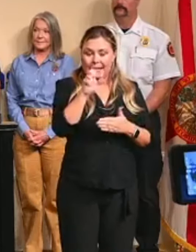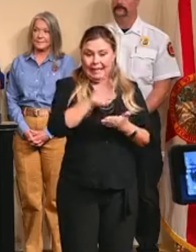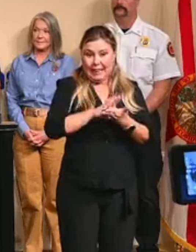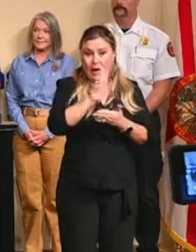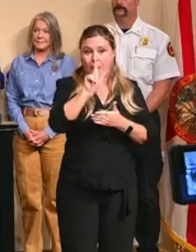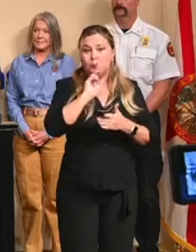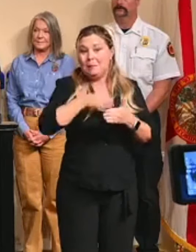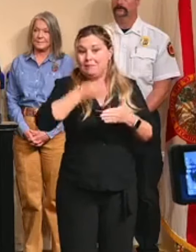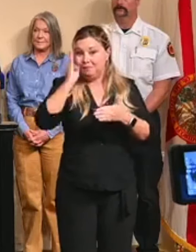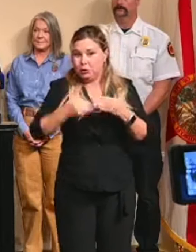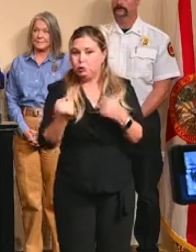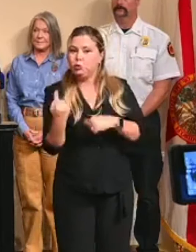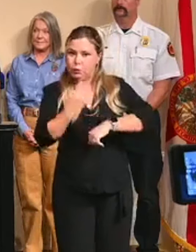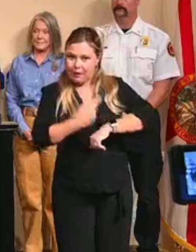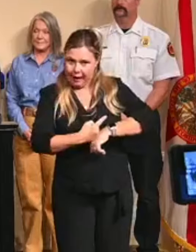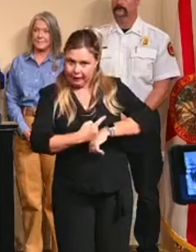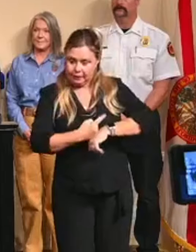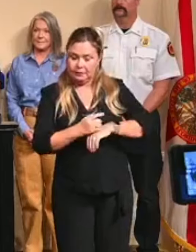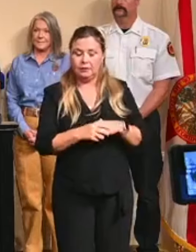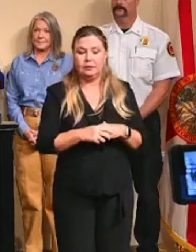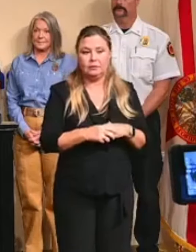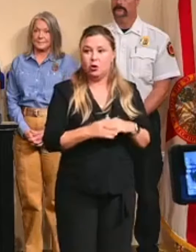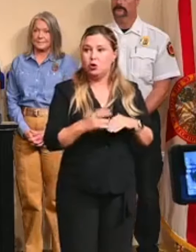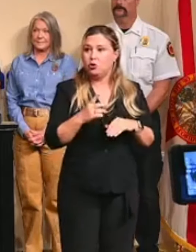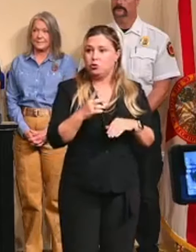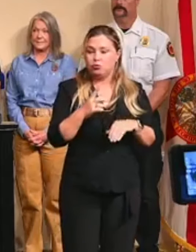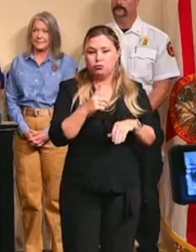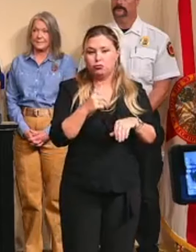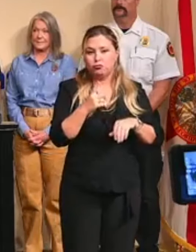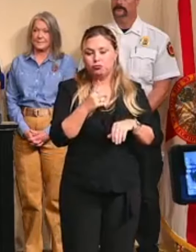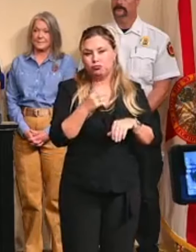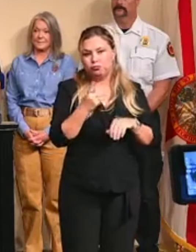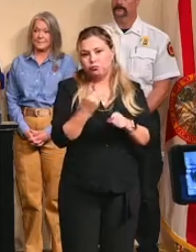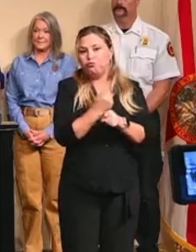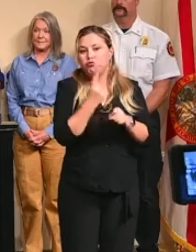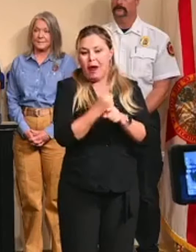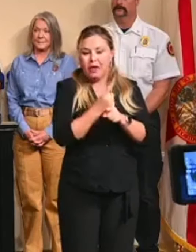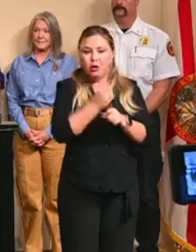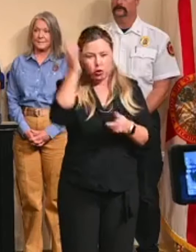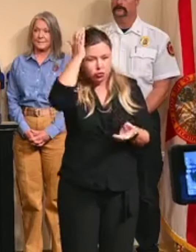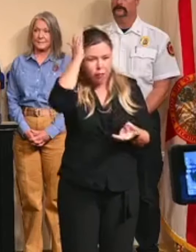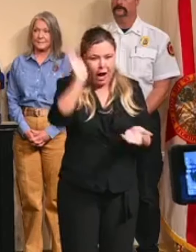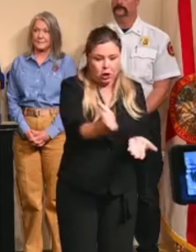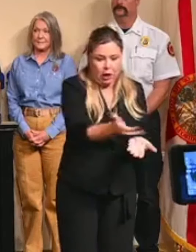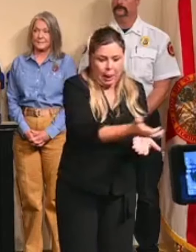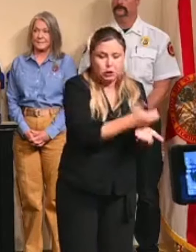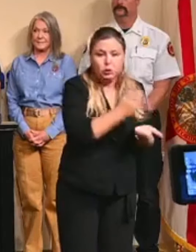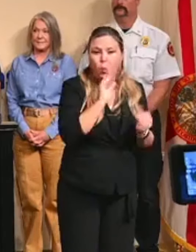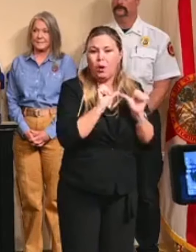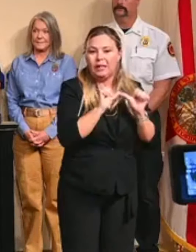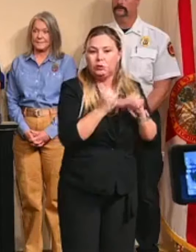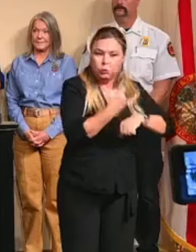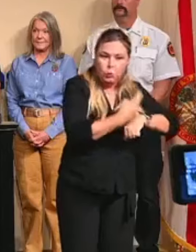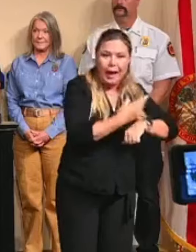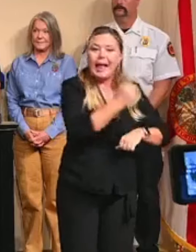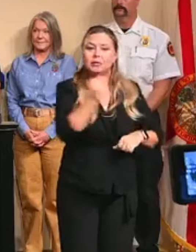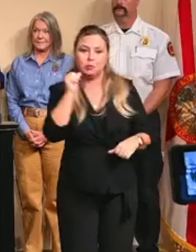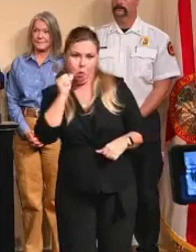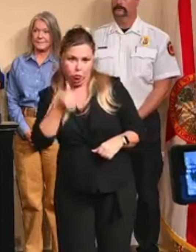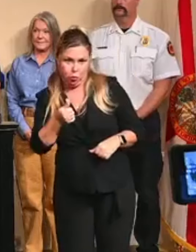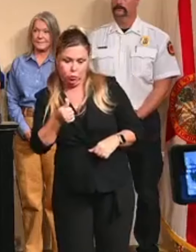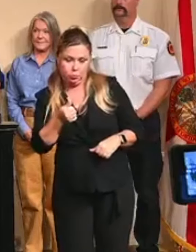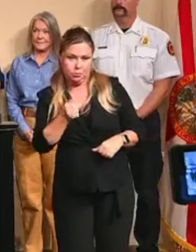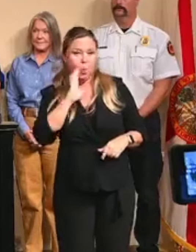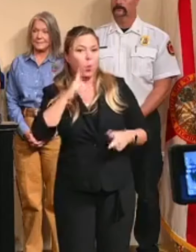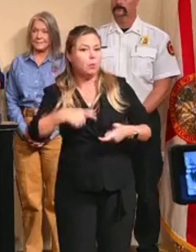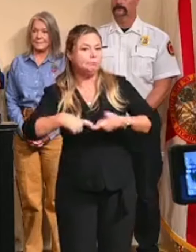be finished today. Regularly scheduled solid waste collection will continue today and tomorrow. It